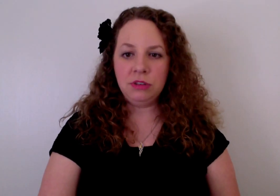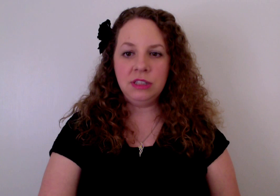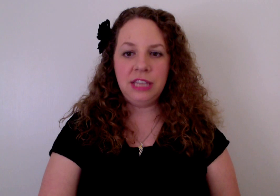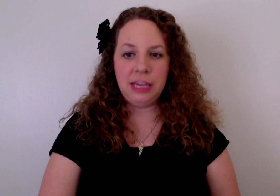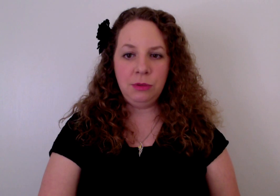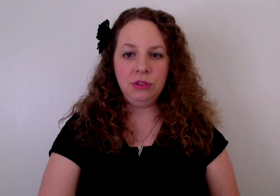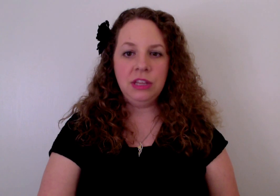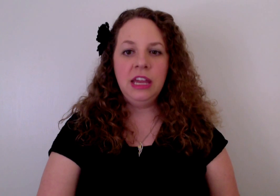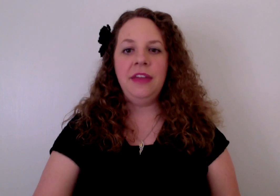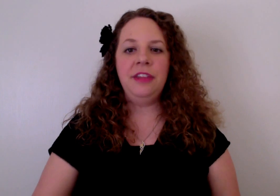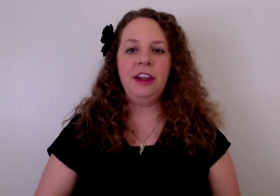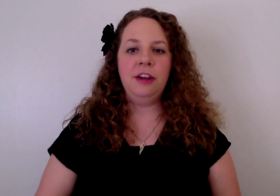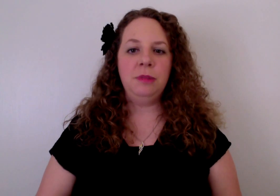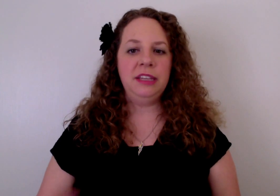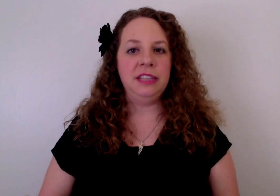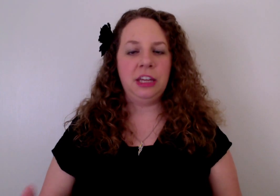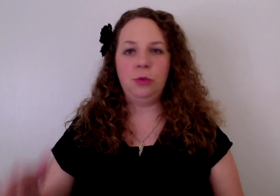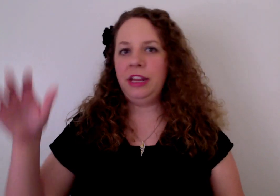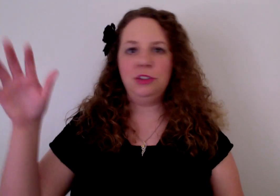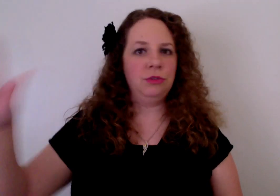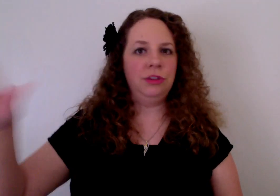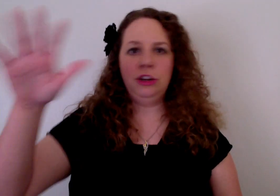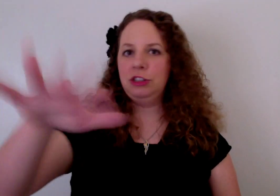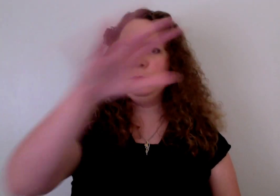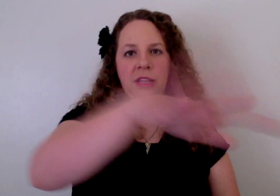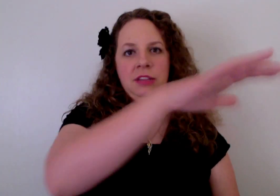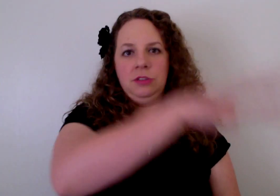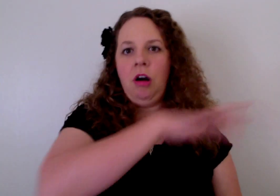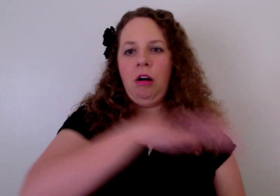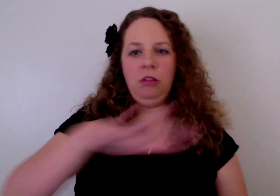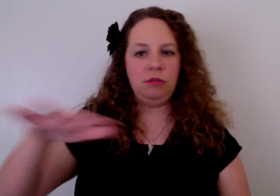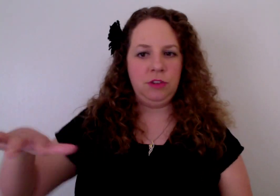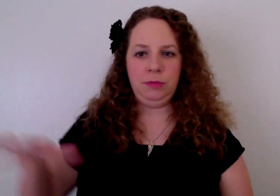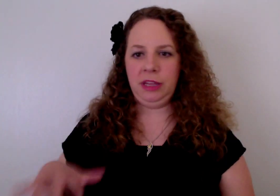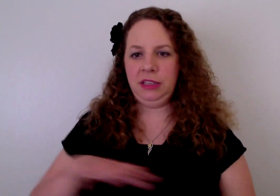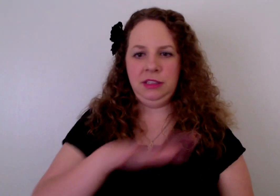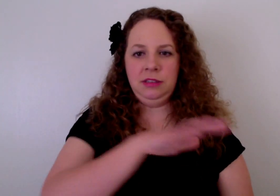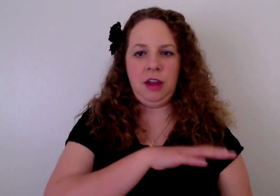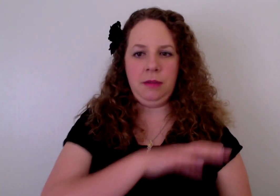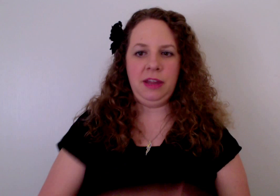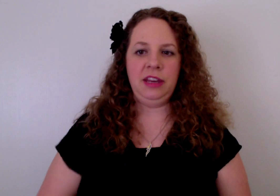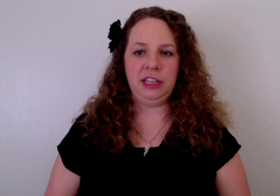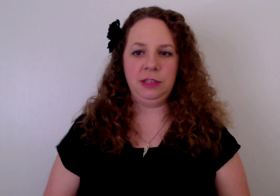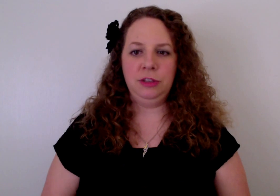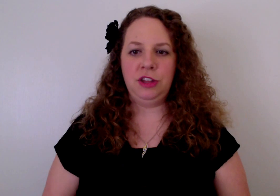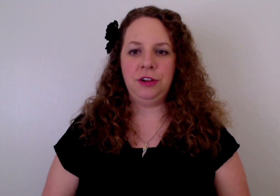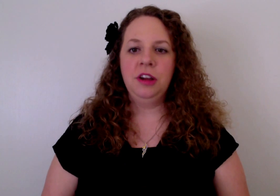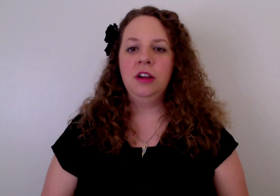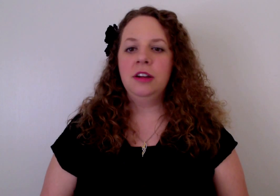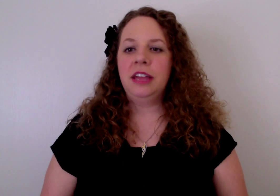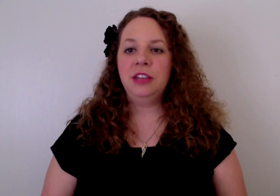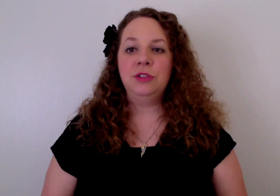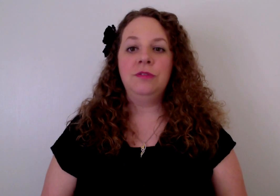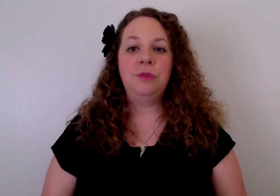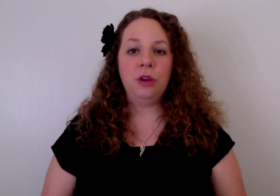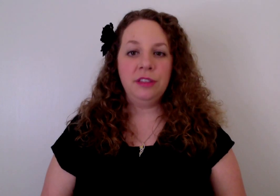tables and they are placed like at a wedding so they're just placed all over the place, kind of next to each other. Okay so for this